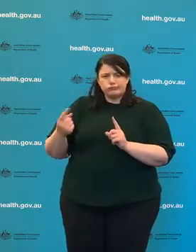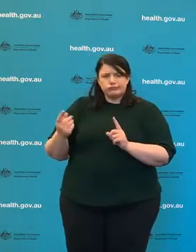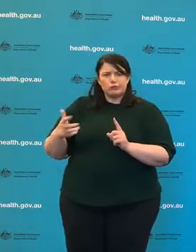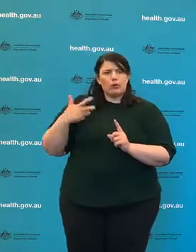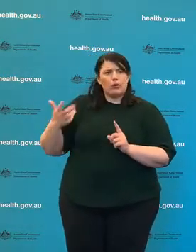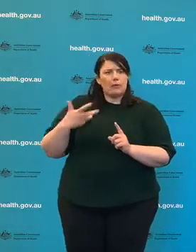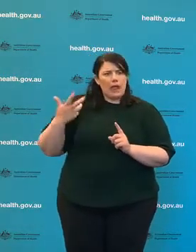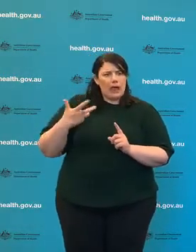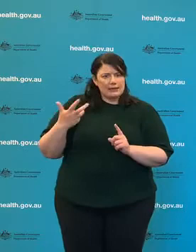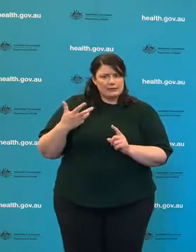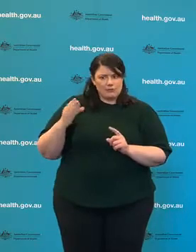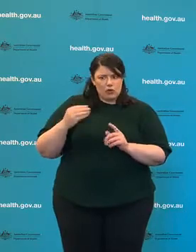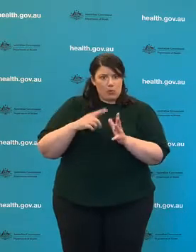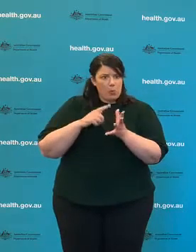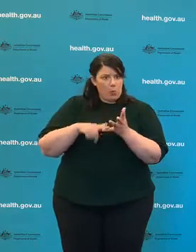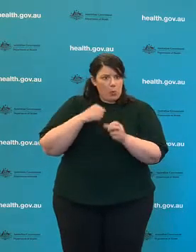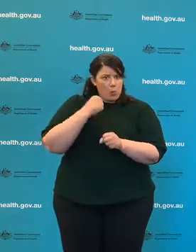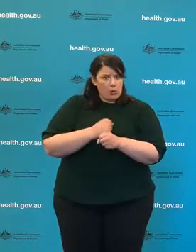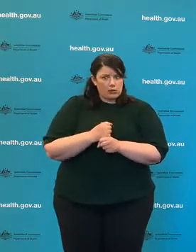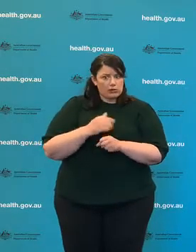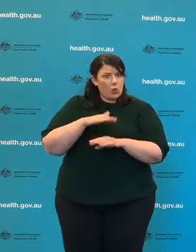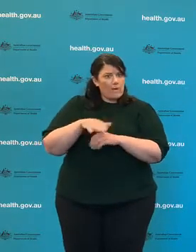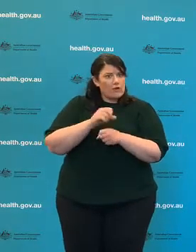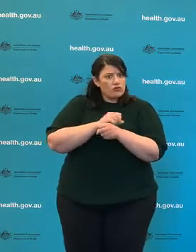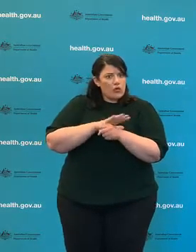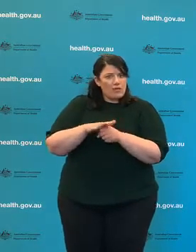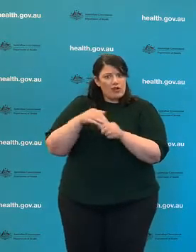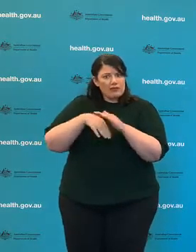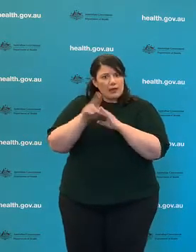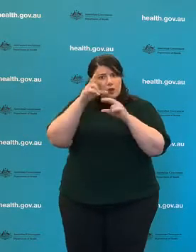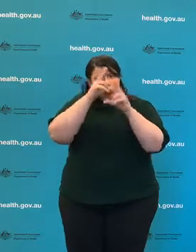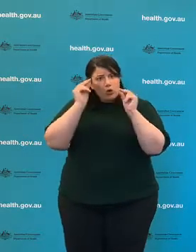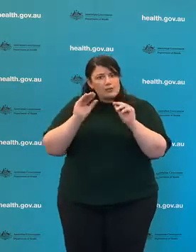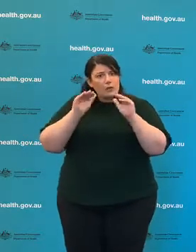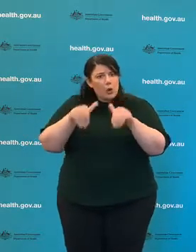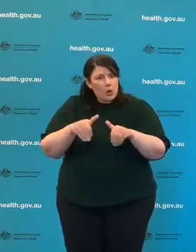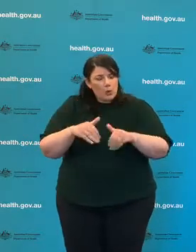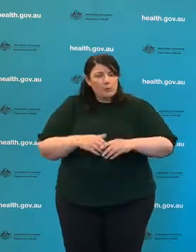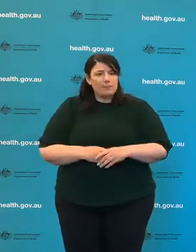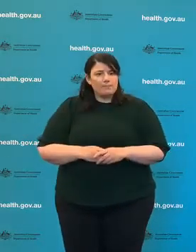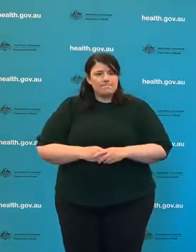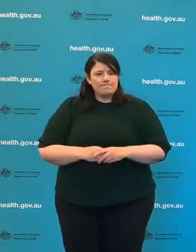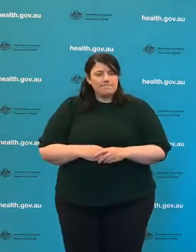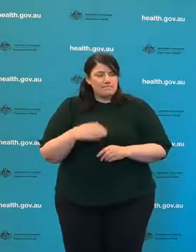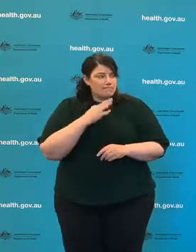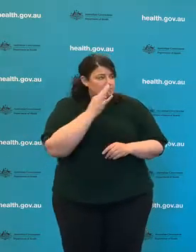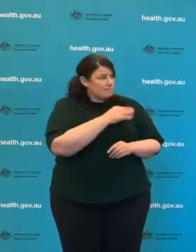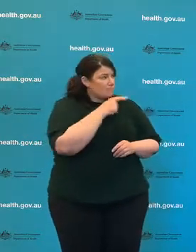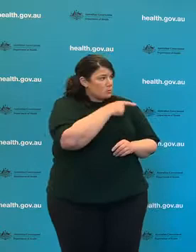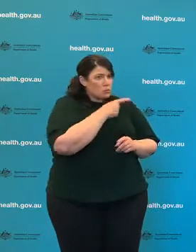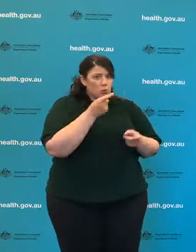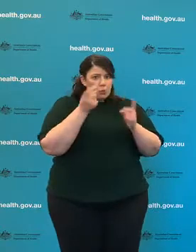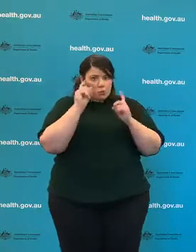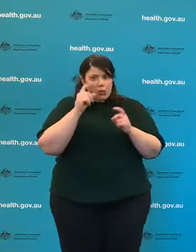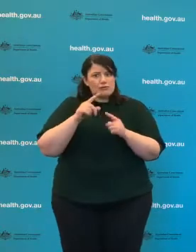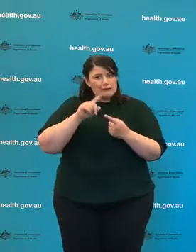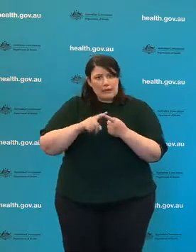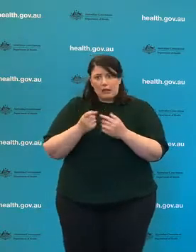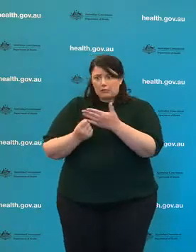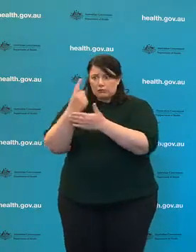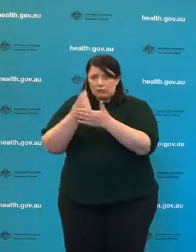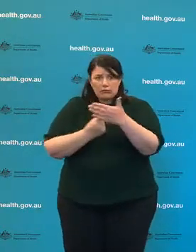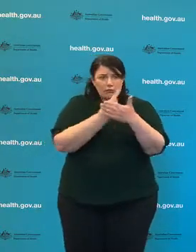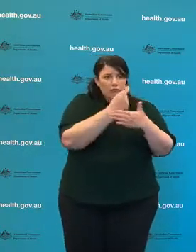as recently as August. Are you concerned that the issues remain across the country and that there are